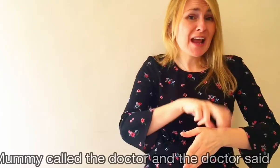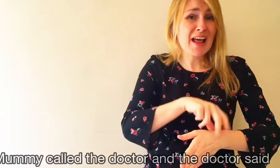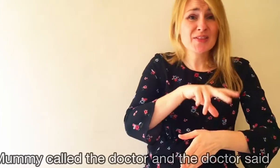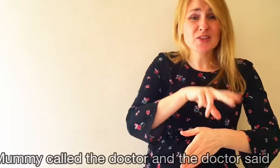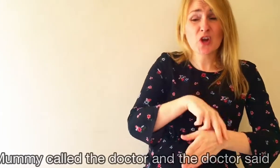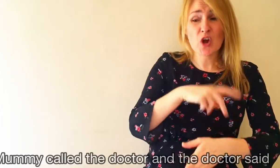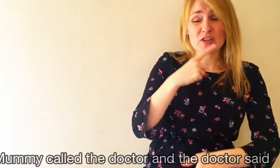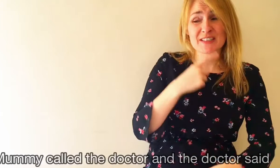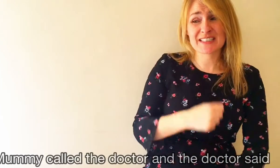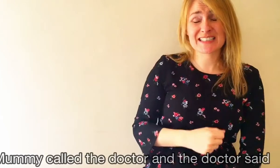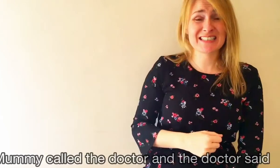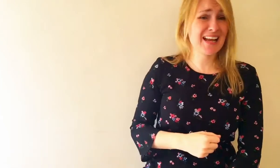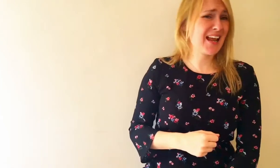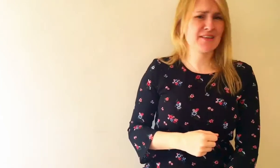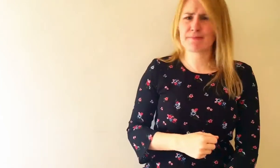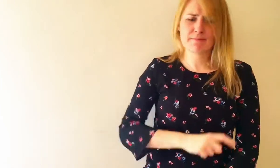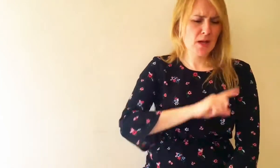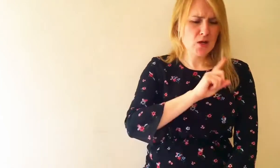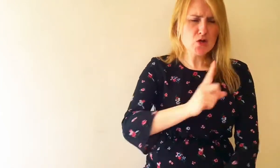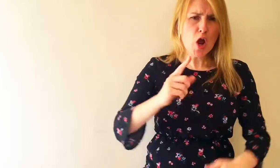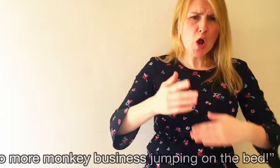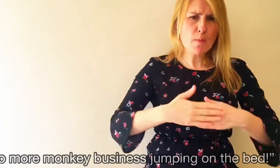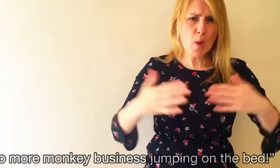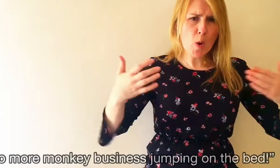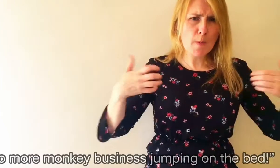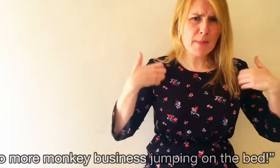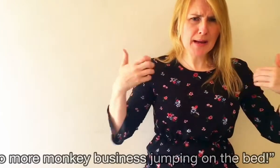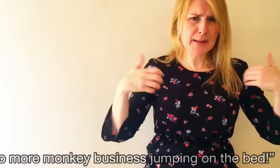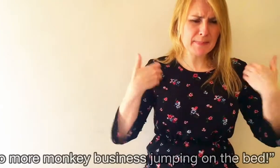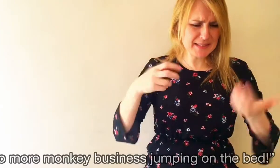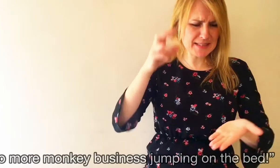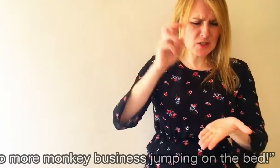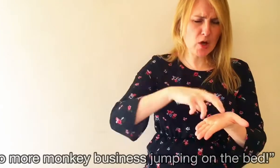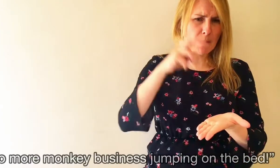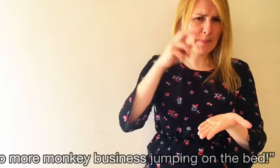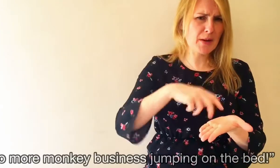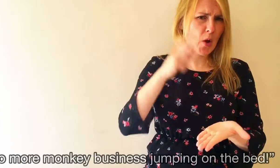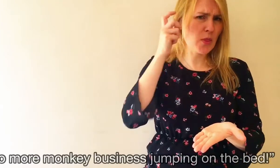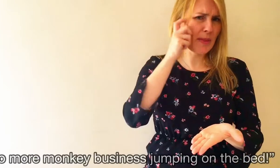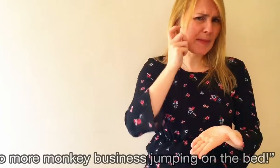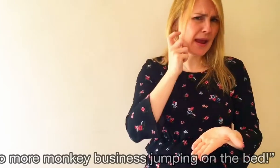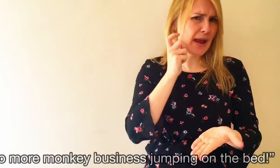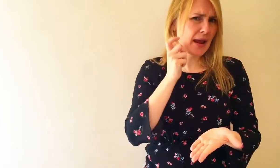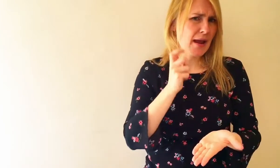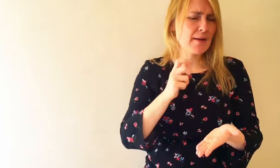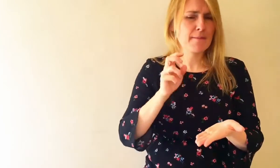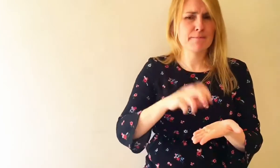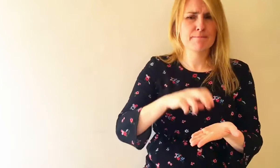and the doctor said, no more monkey business bouncing on the bed. Two